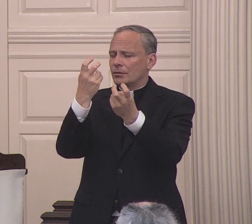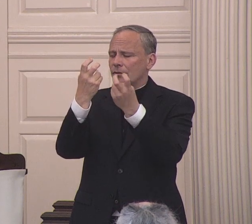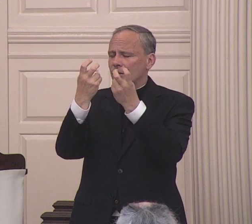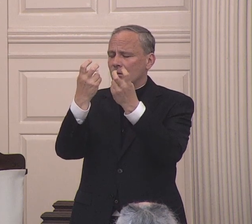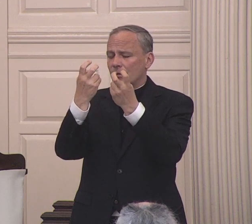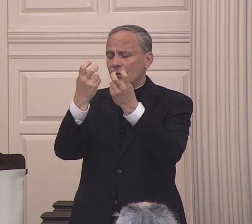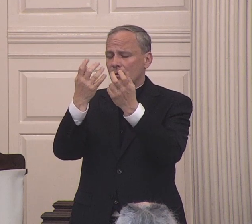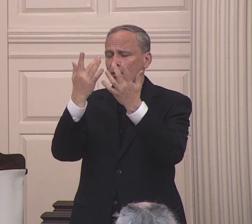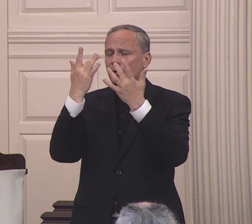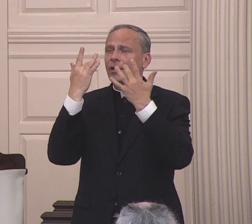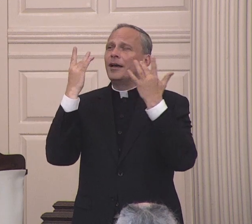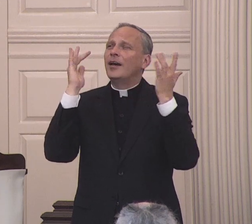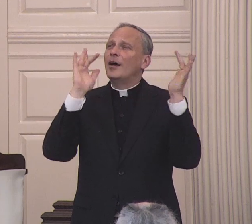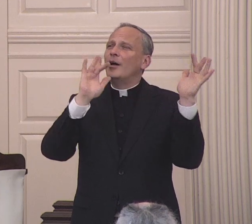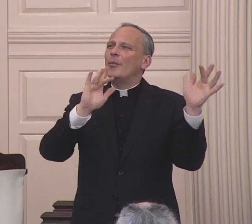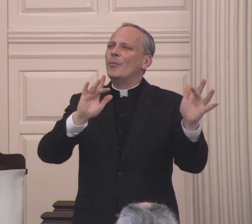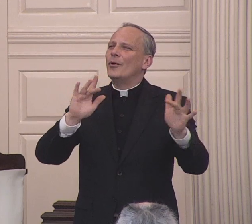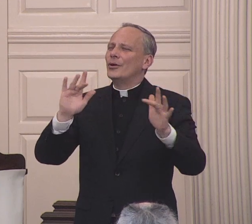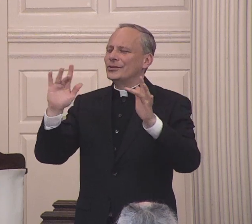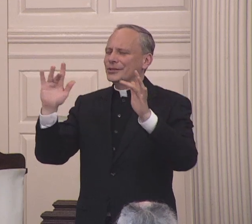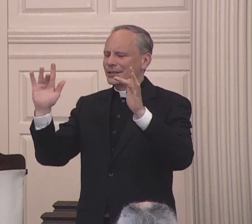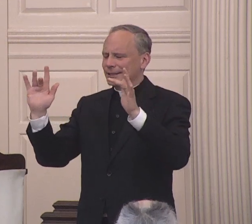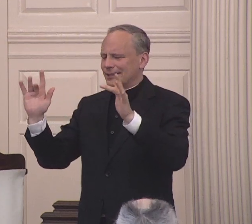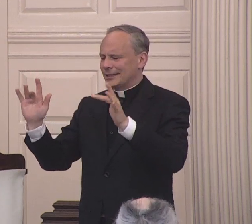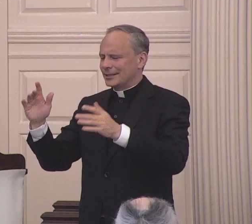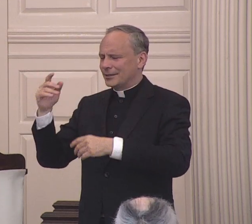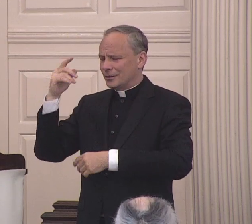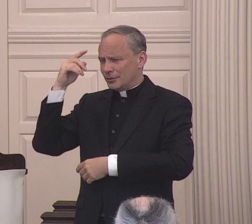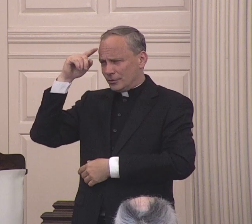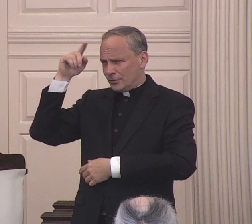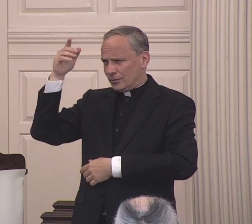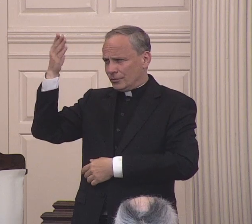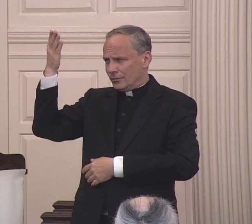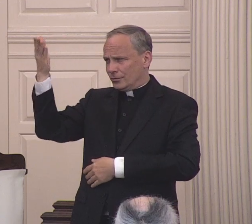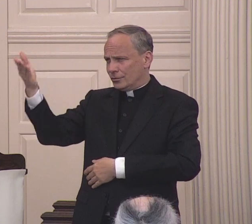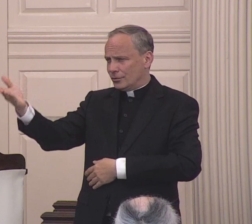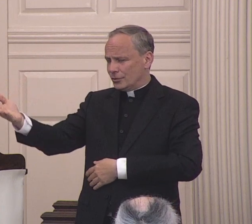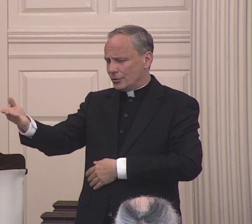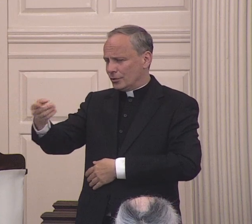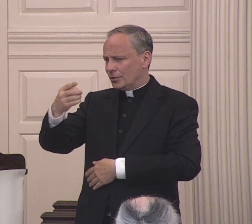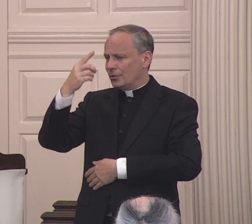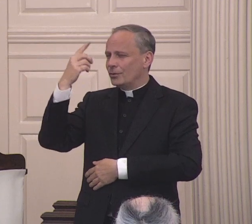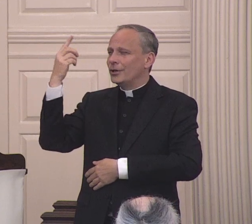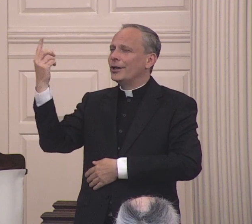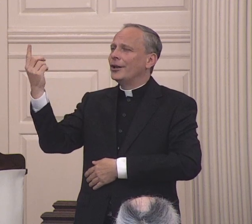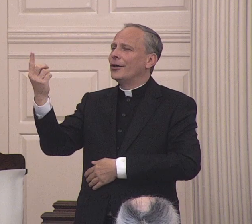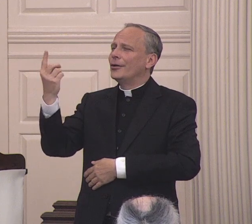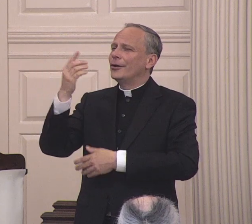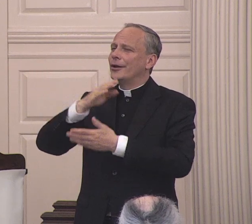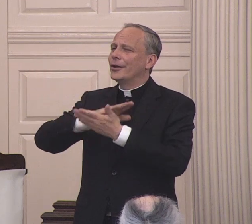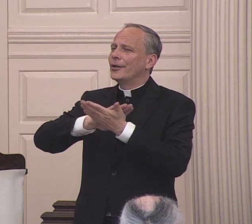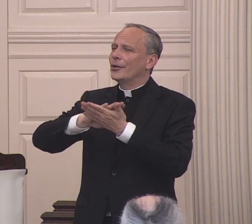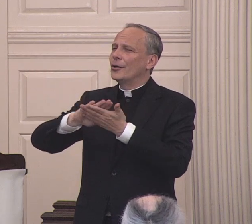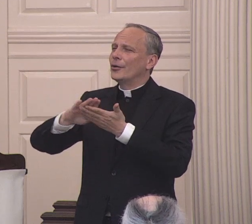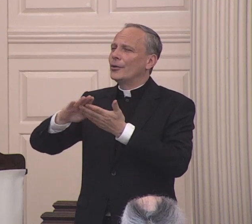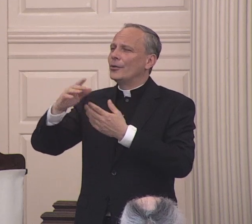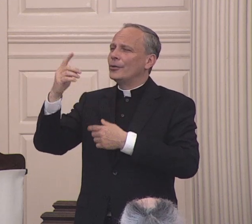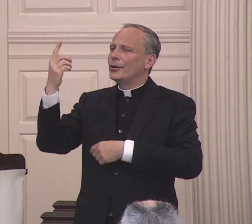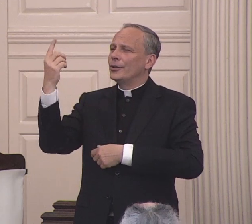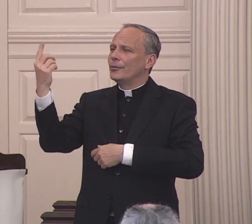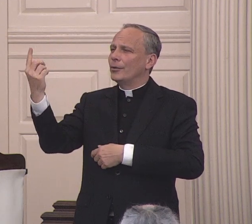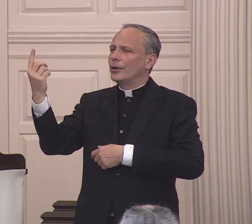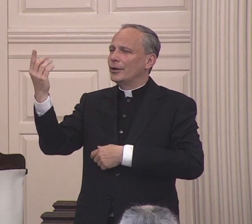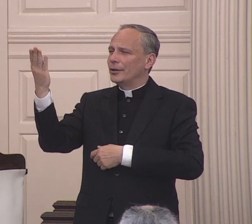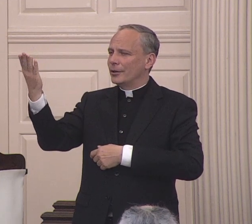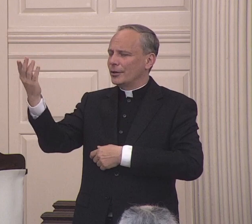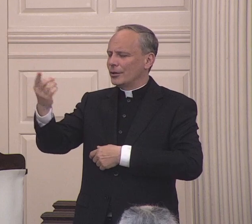the Father. Have mercy on us. For you alone are the